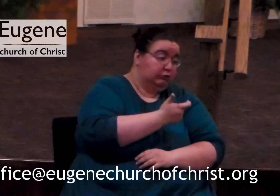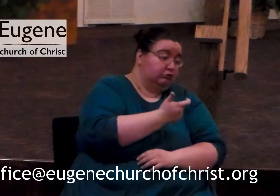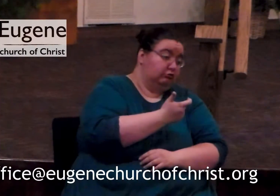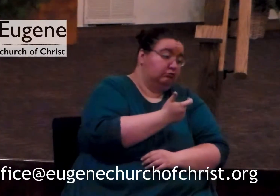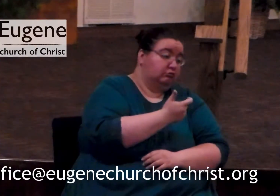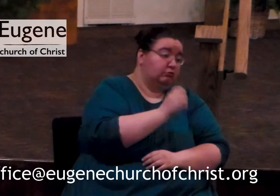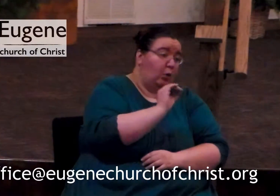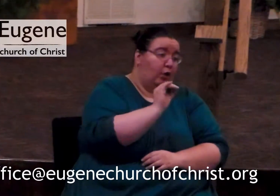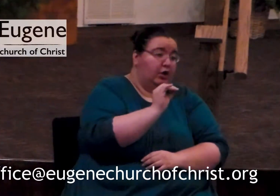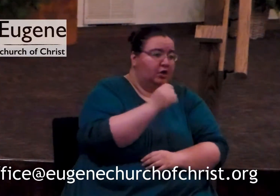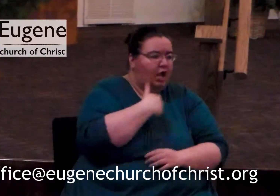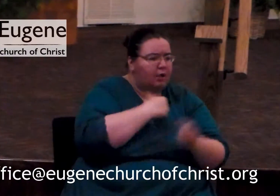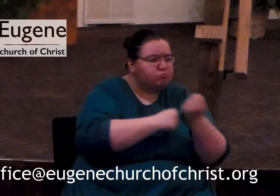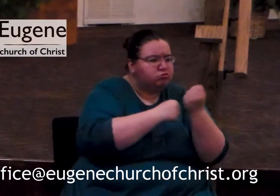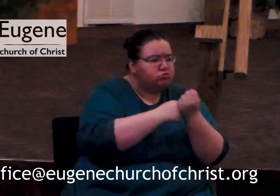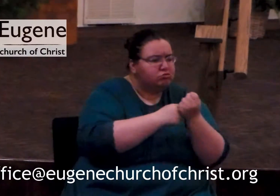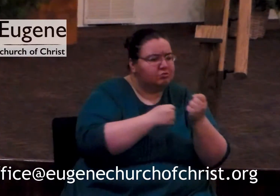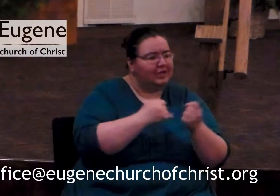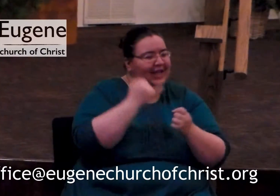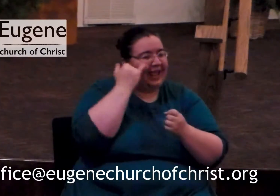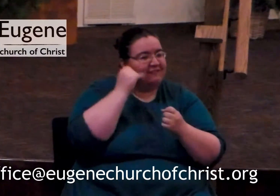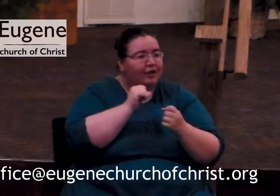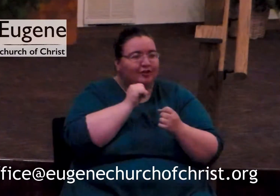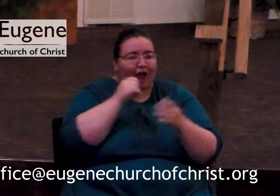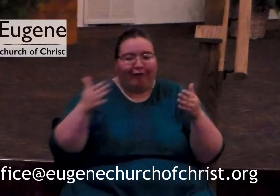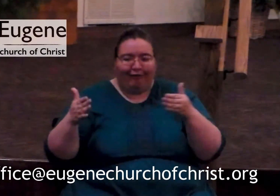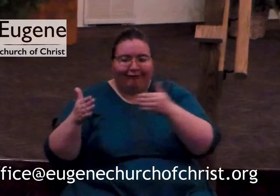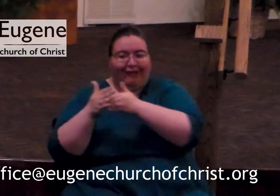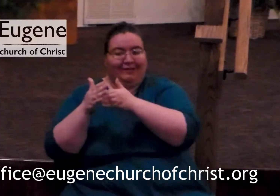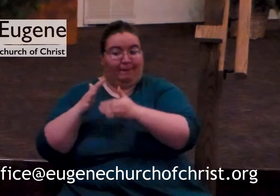A-okay. Went to a game last year, had a great time.